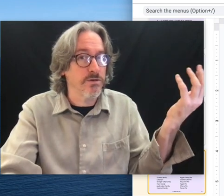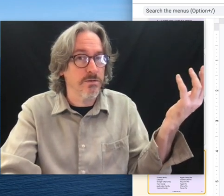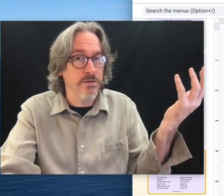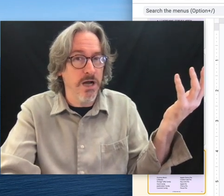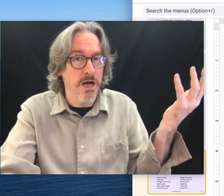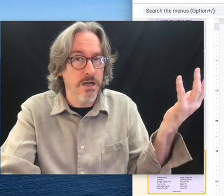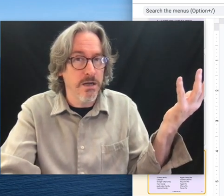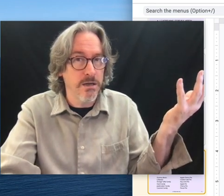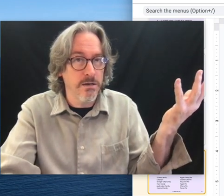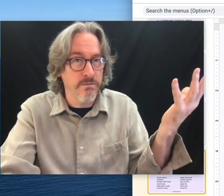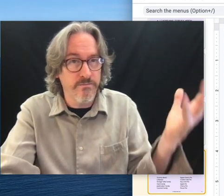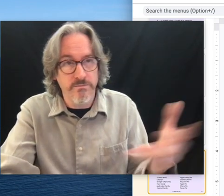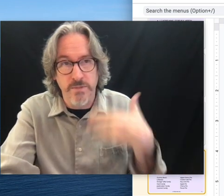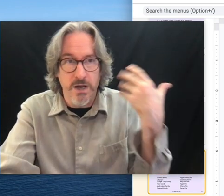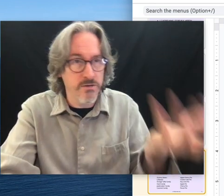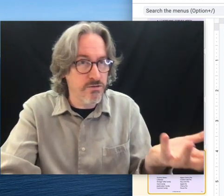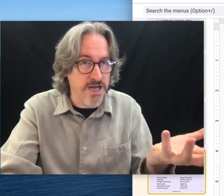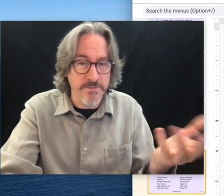different